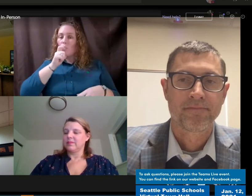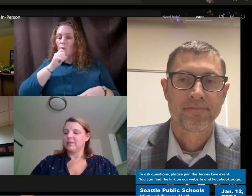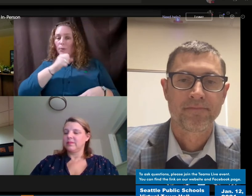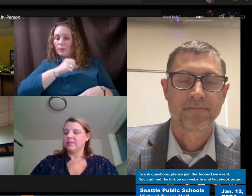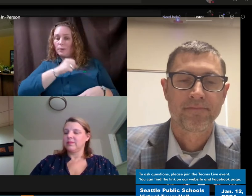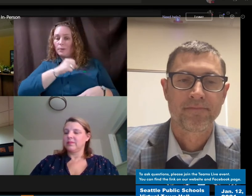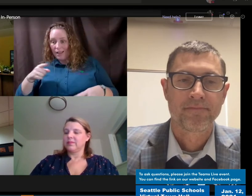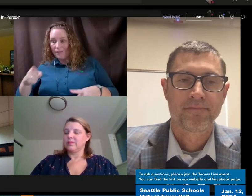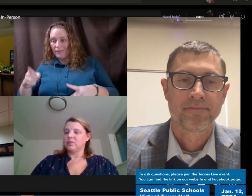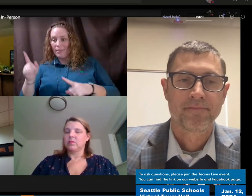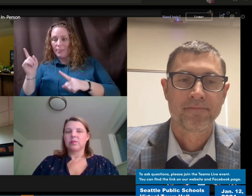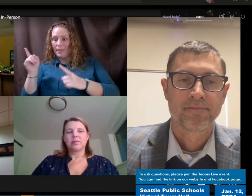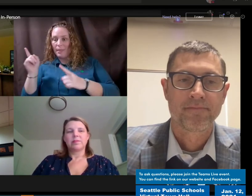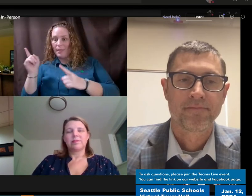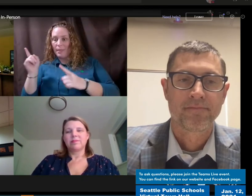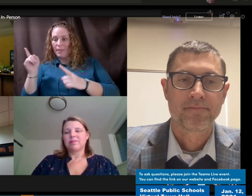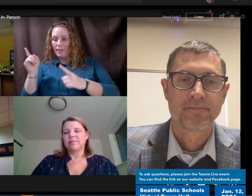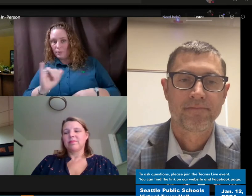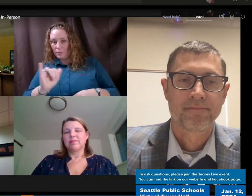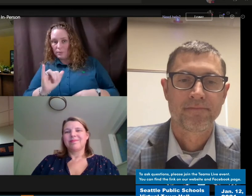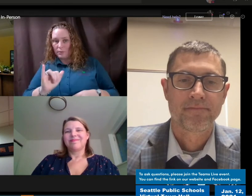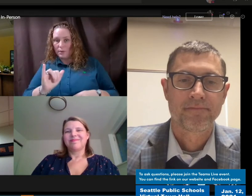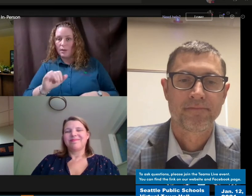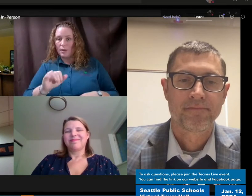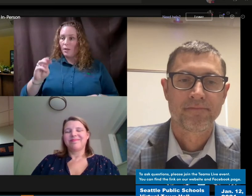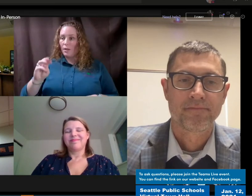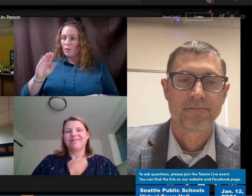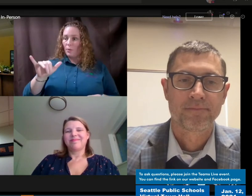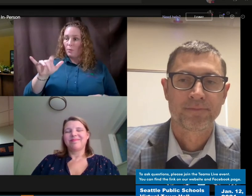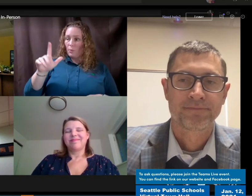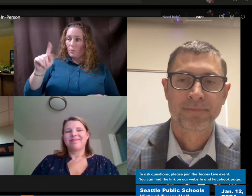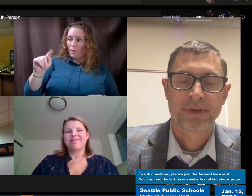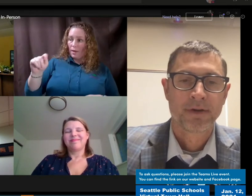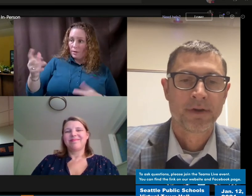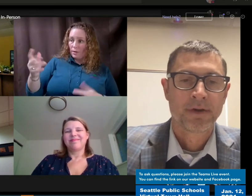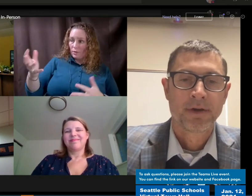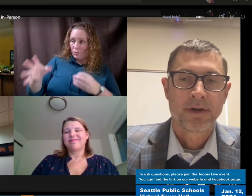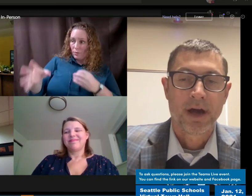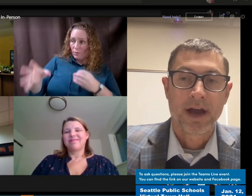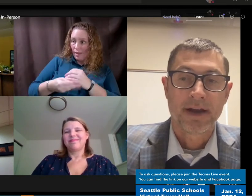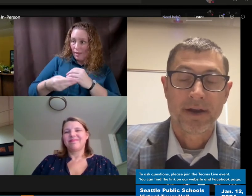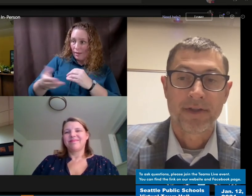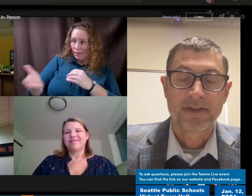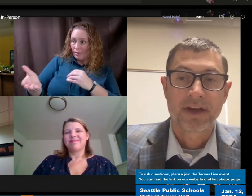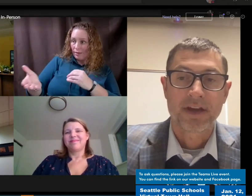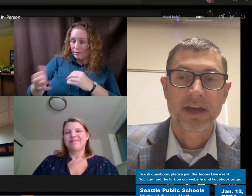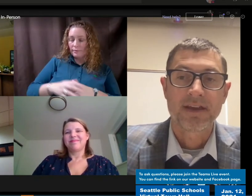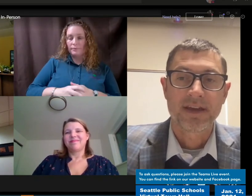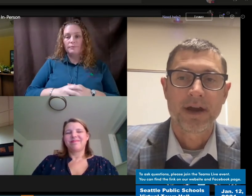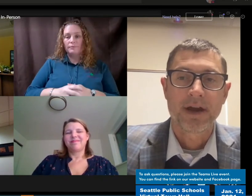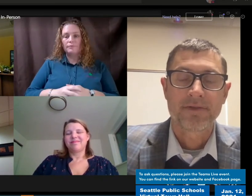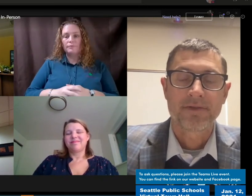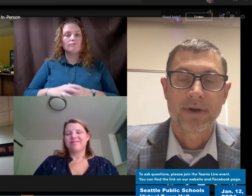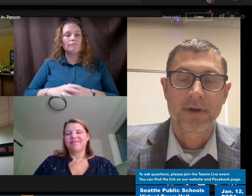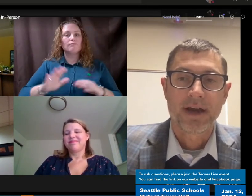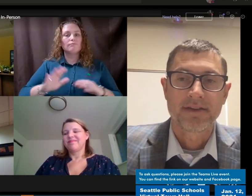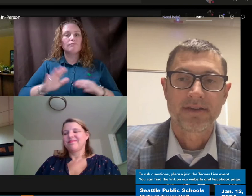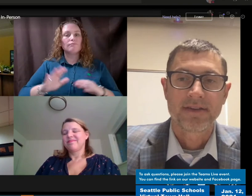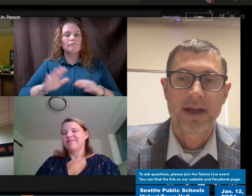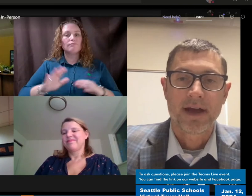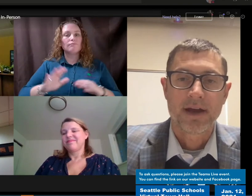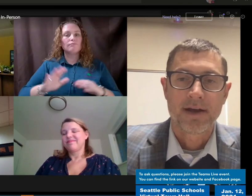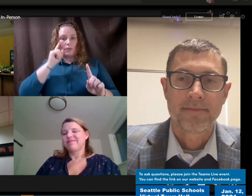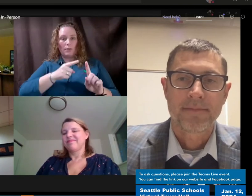in person as well. Wyeth, did you want to add anything on to that? No, I think the key theme there is really recognizing